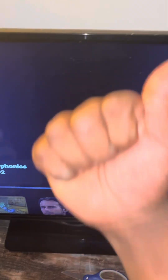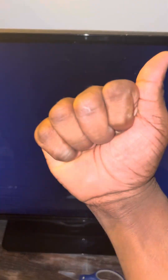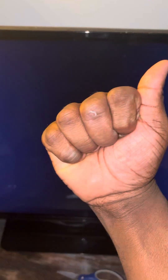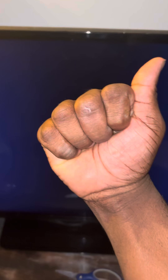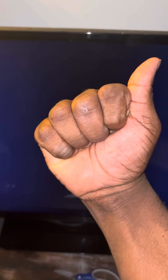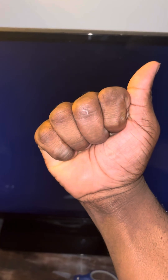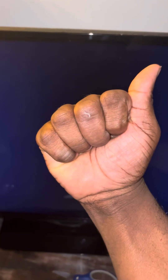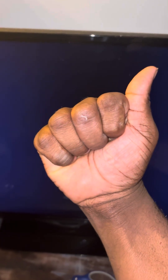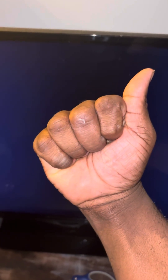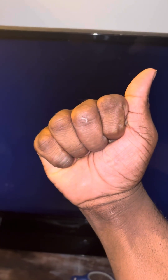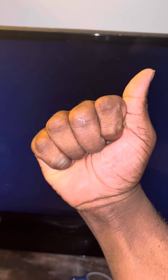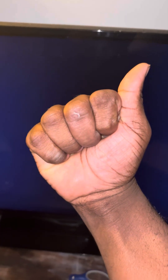A,